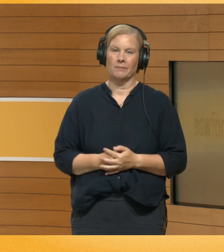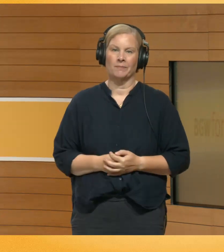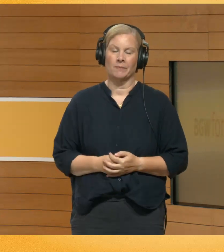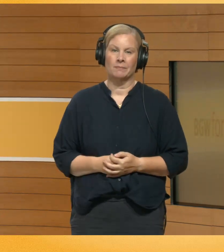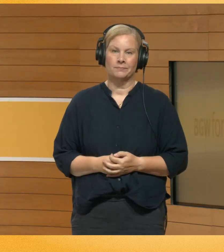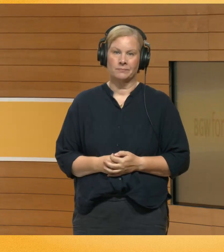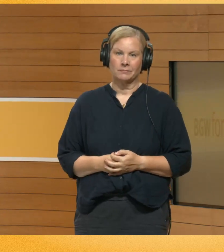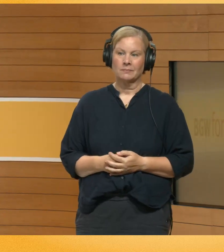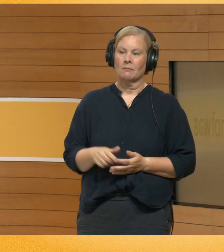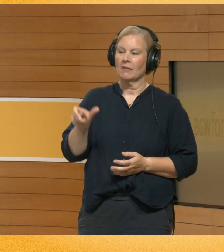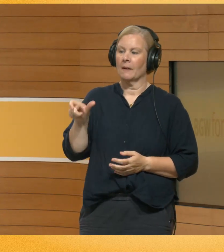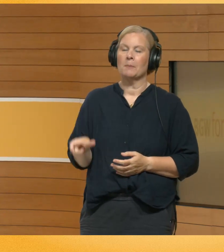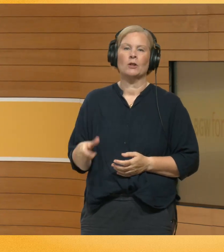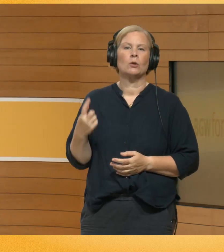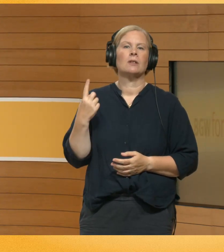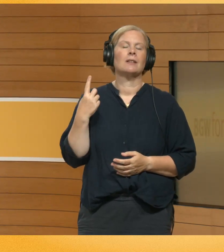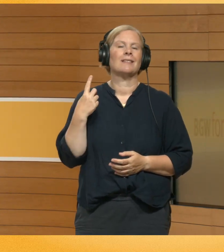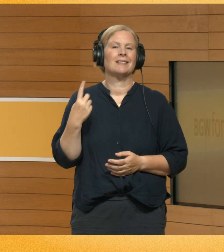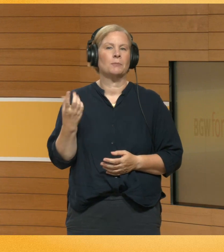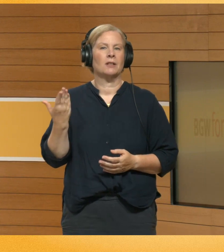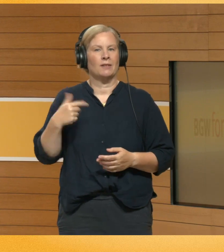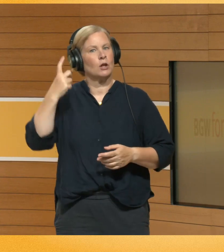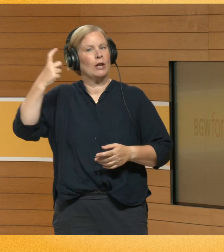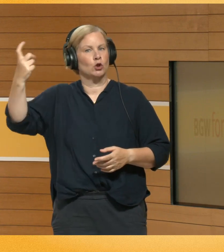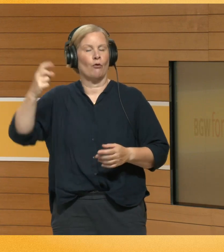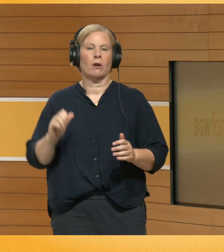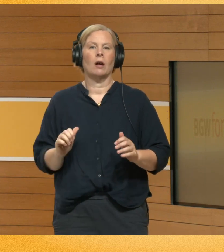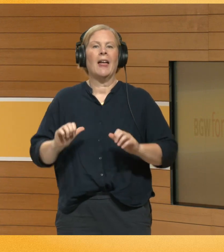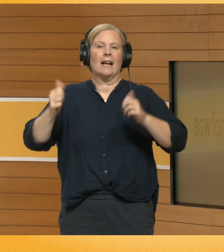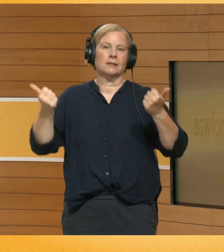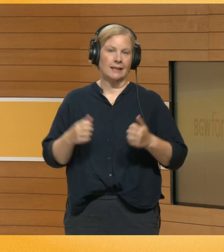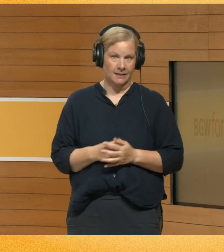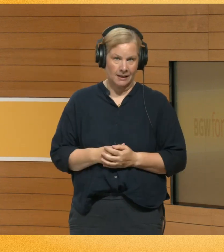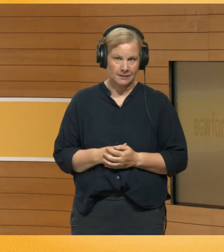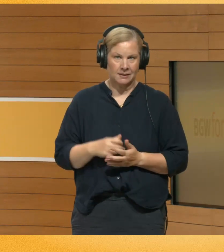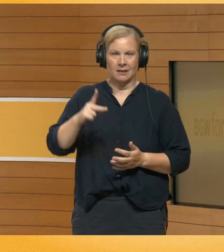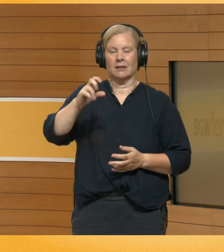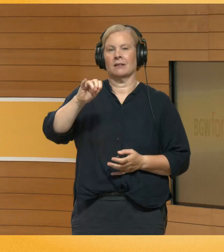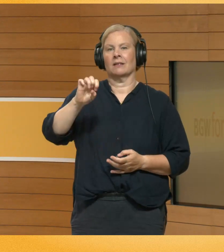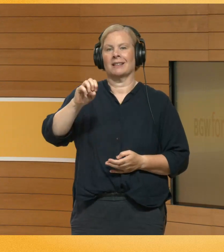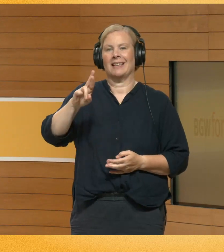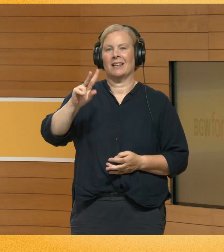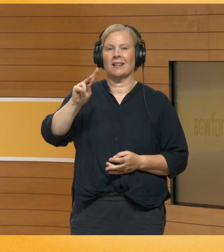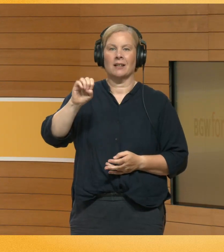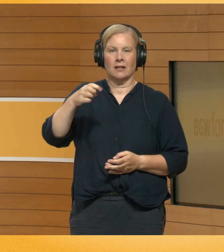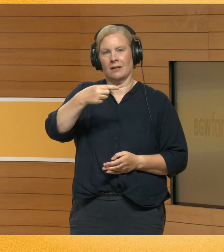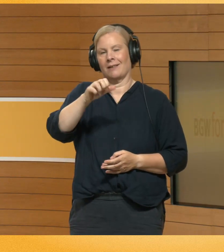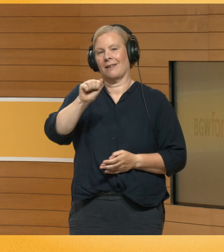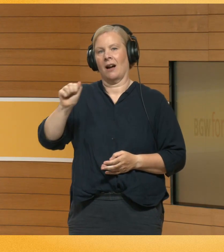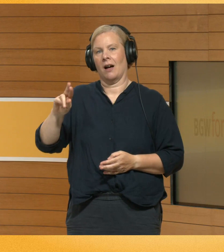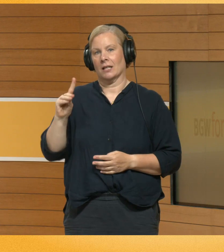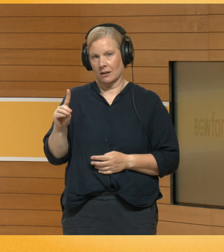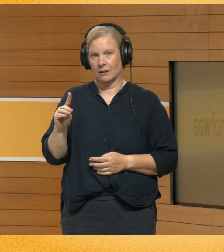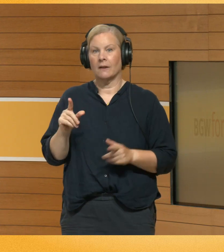Soren. And he has this famous quote that life can only be understood backwards, but it must be lived forward.